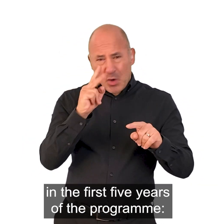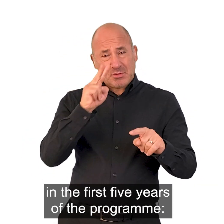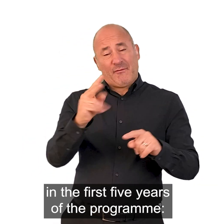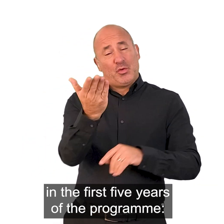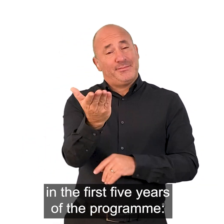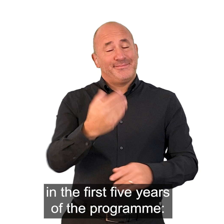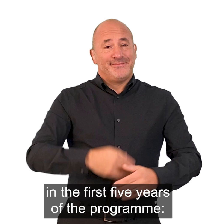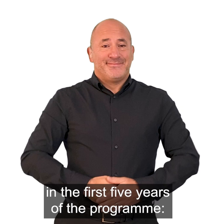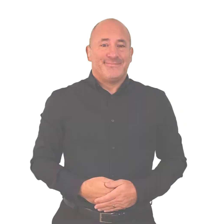programme.